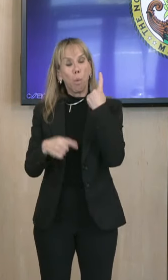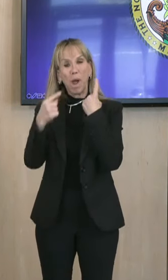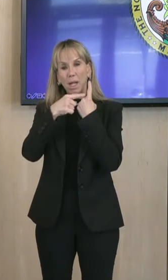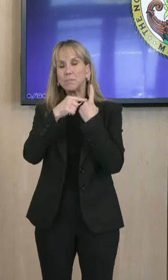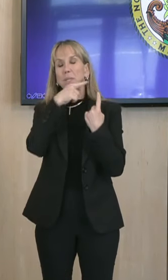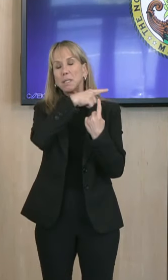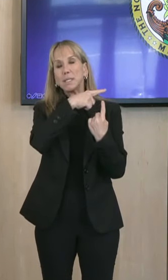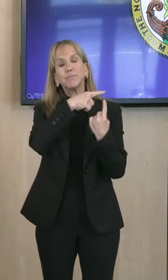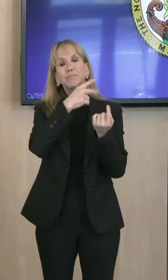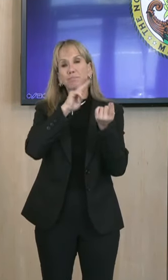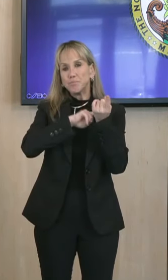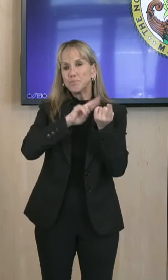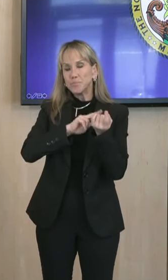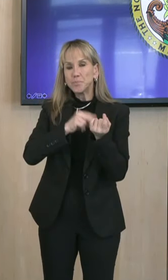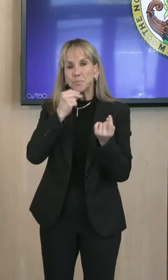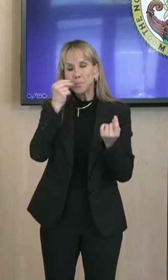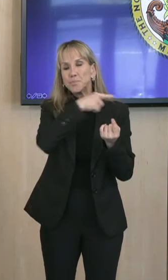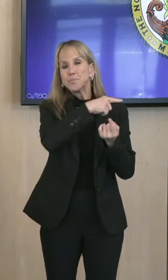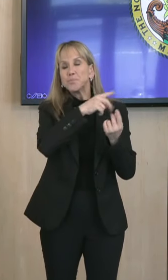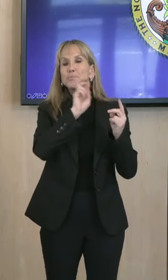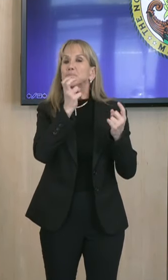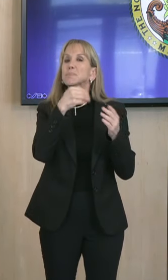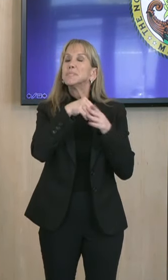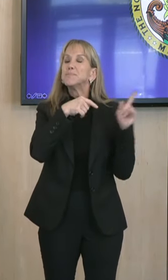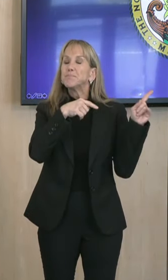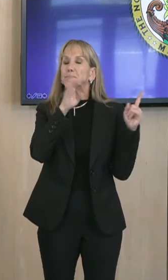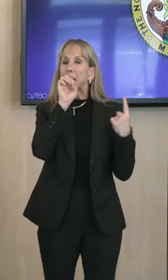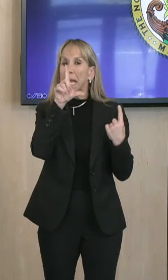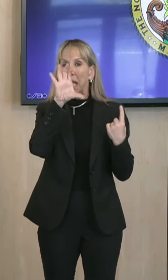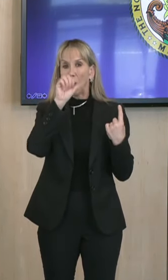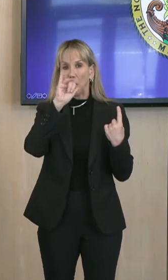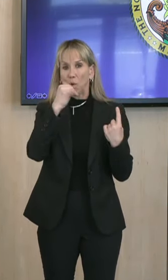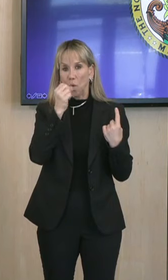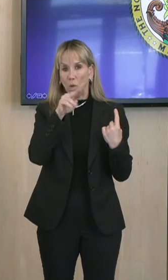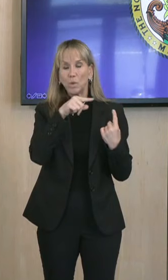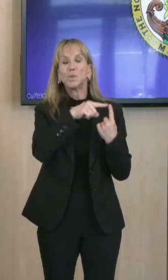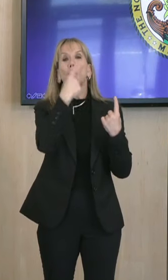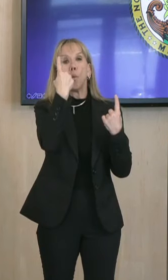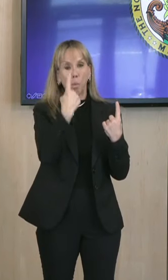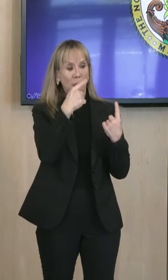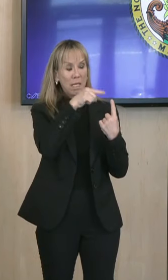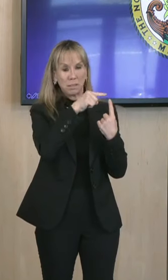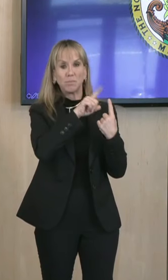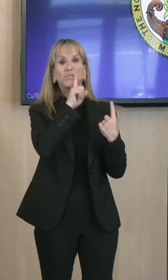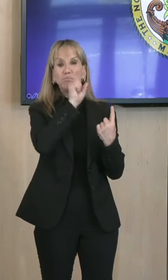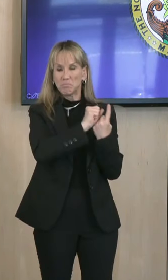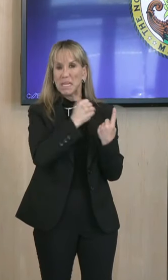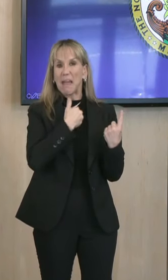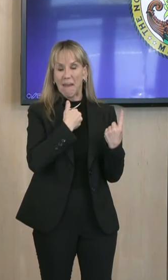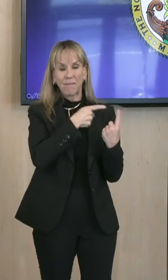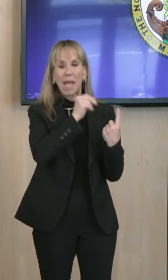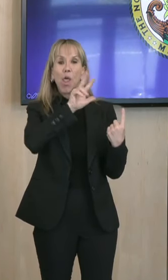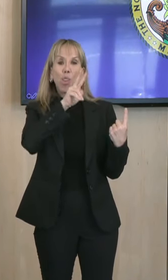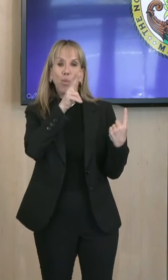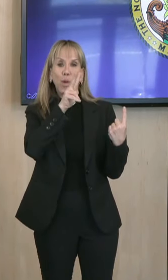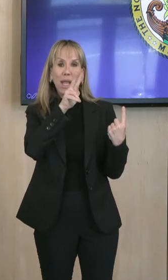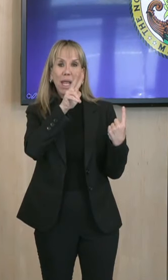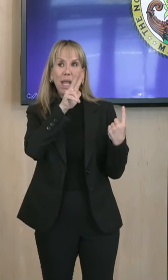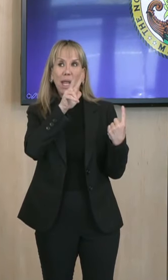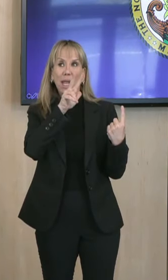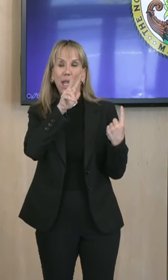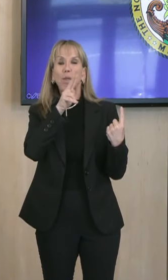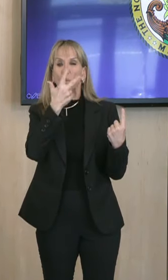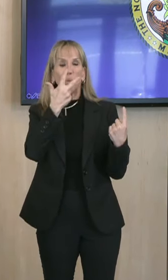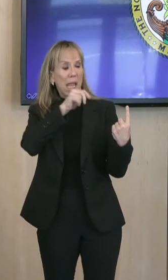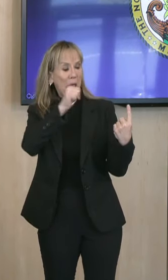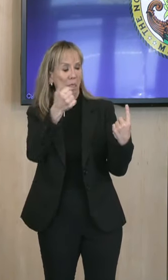skilled nursing facility in El Cajon, where we have 1 confirmed case and 3 individuals who are symptomatic and persons